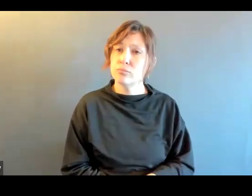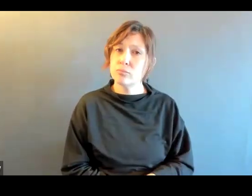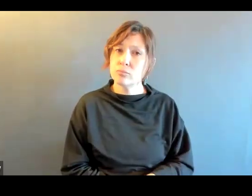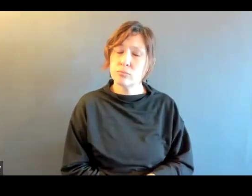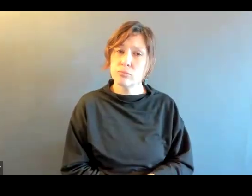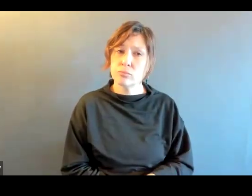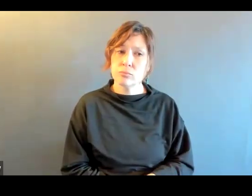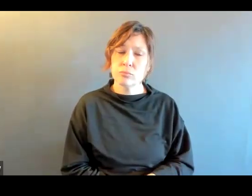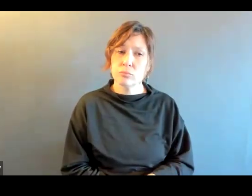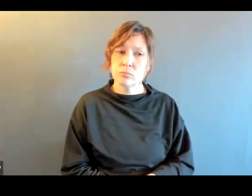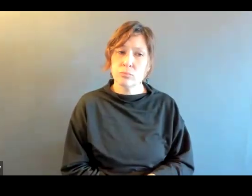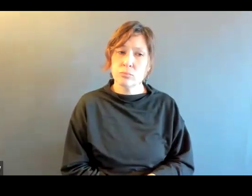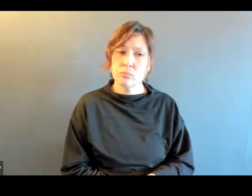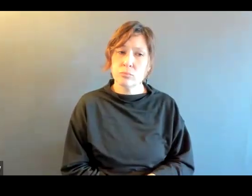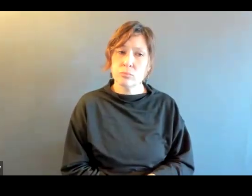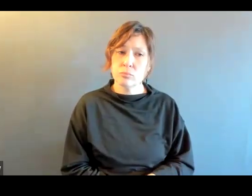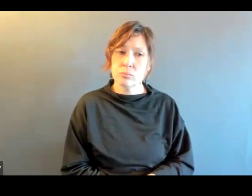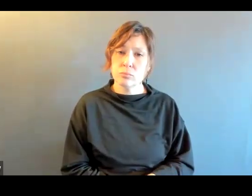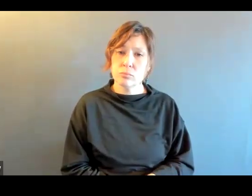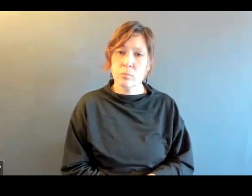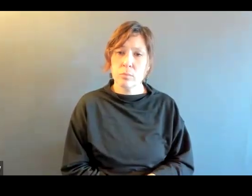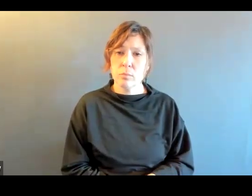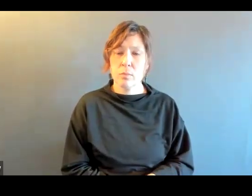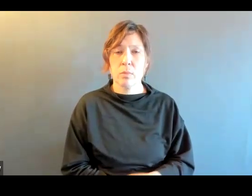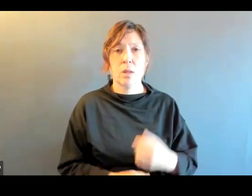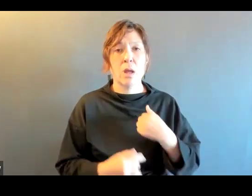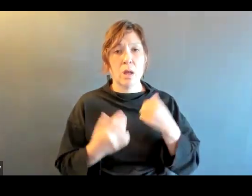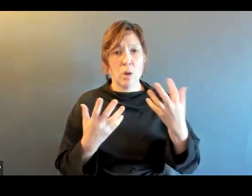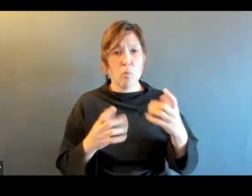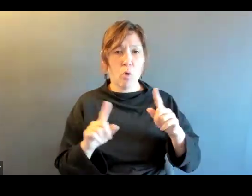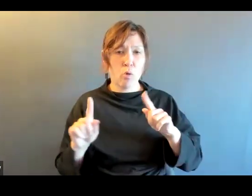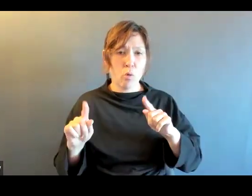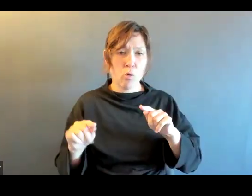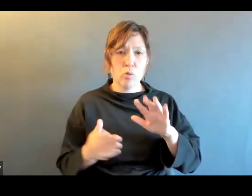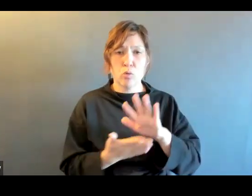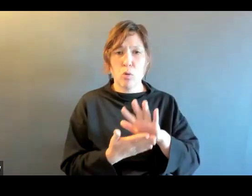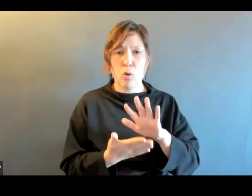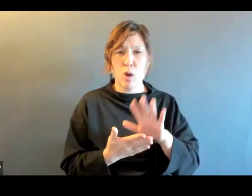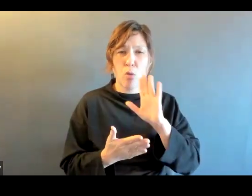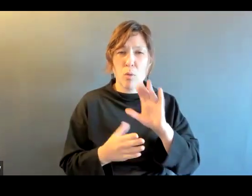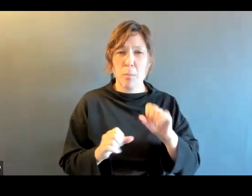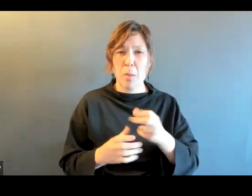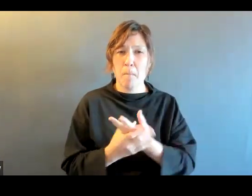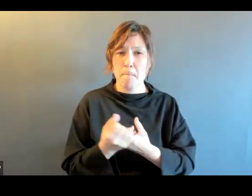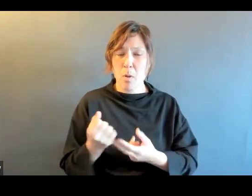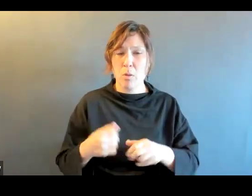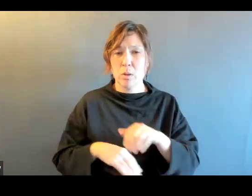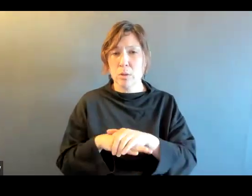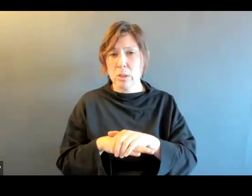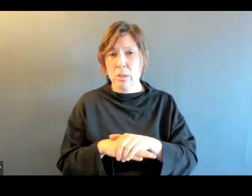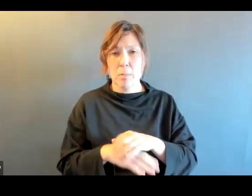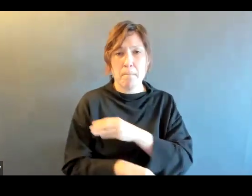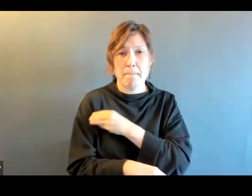was a school where I could learn both Mandarin and English. I wish that bilingual